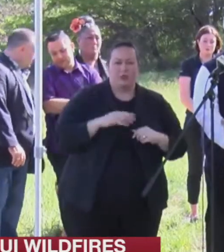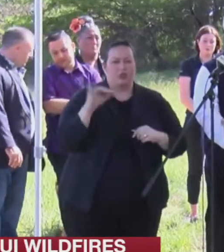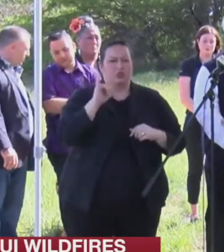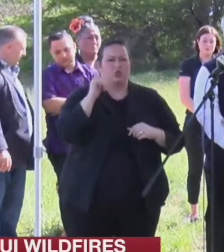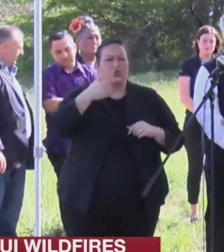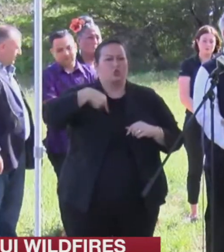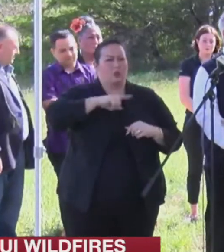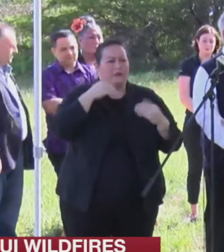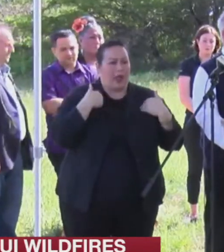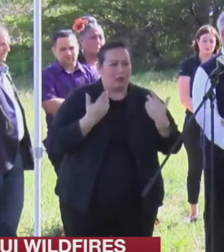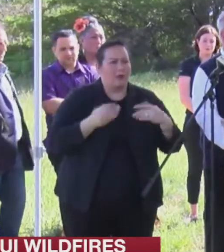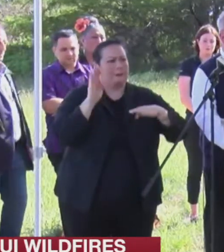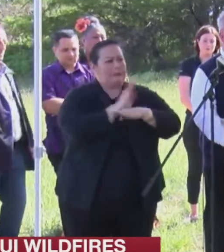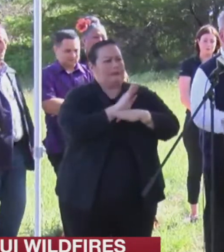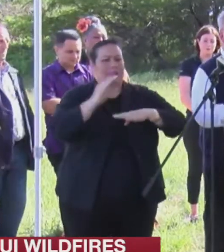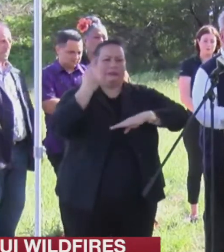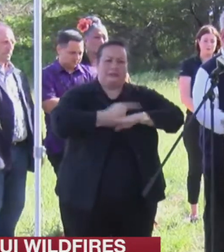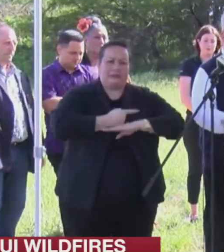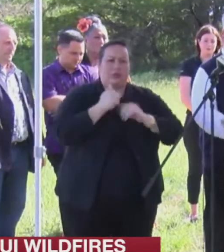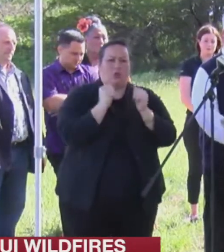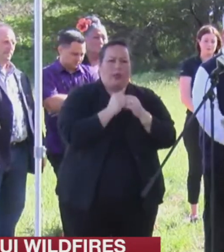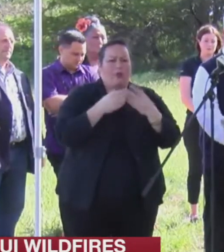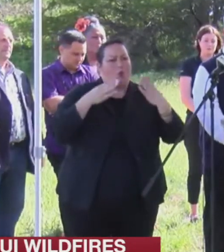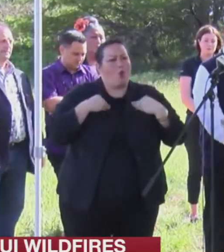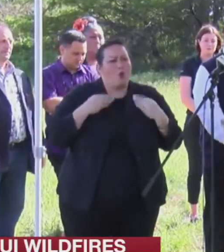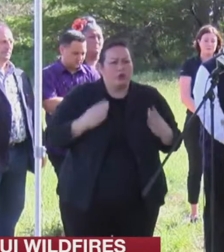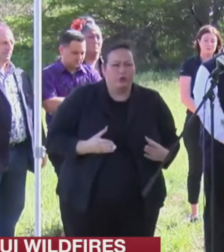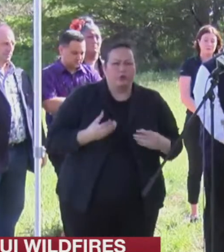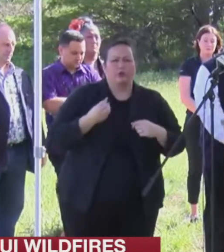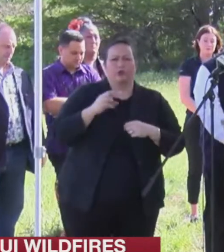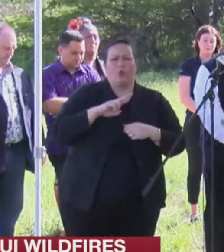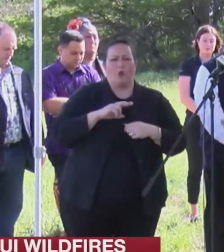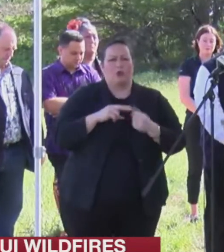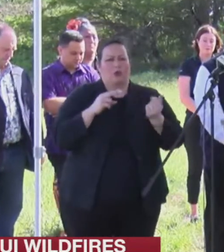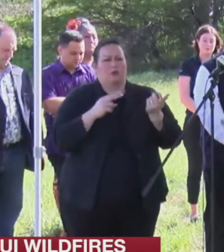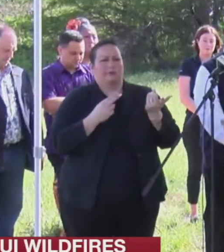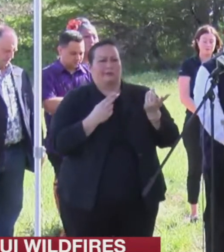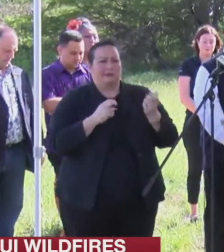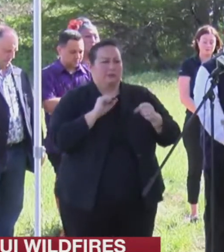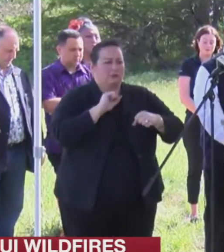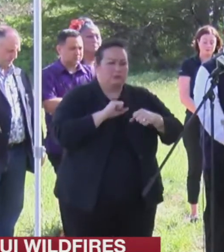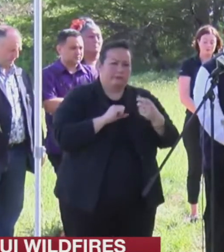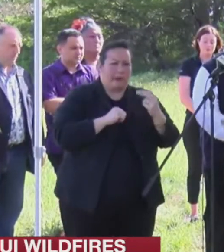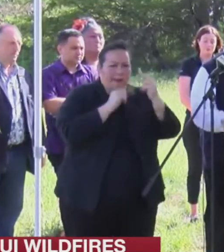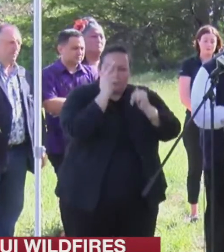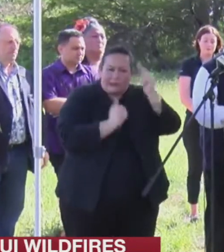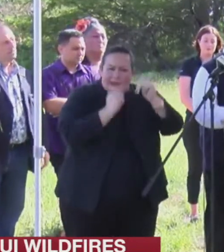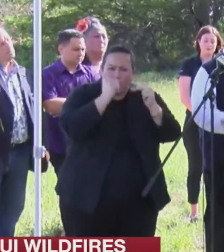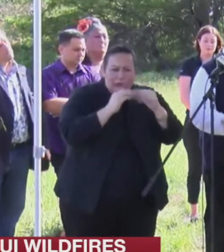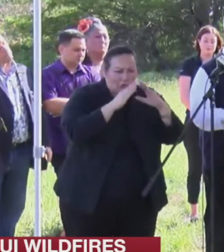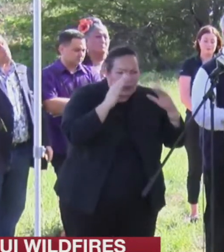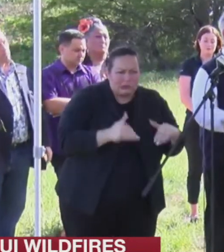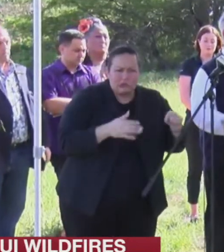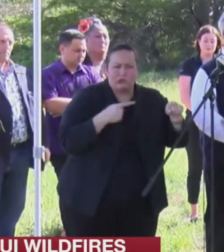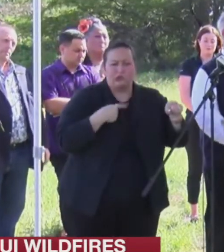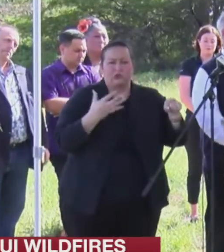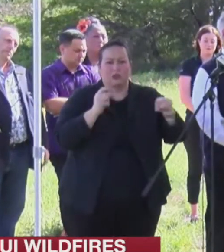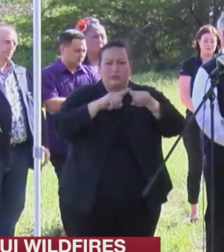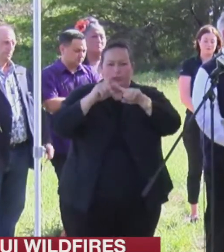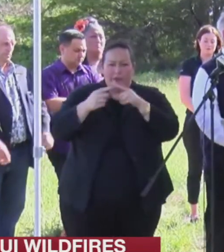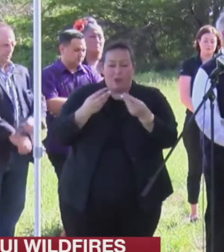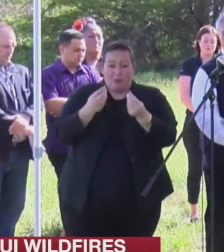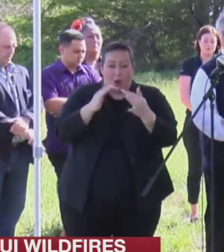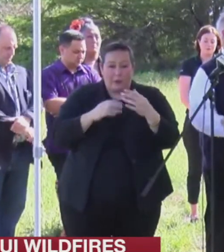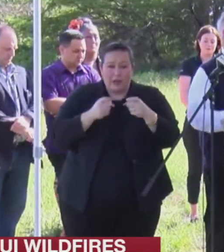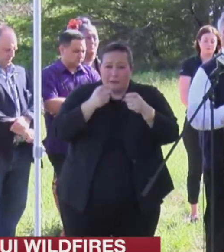with owners and contractors or property managers. We've sent out flyers and letters